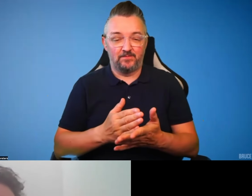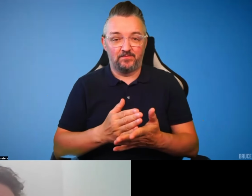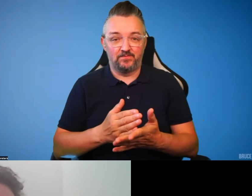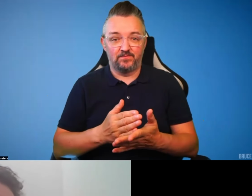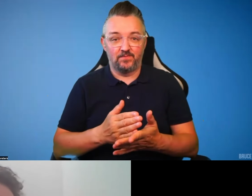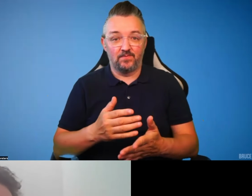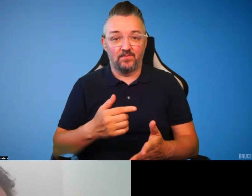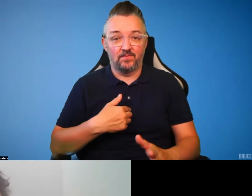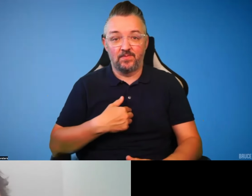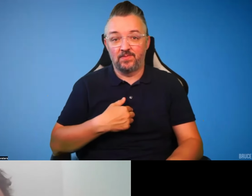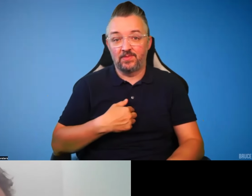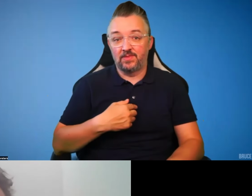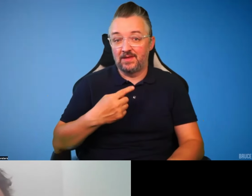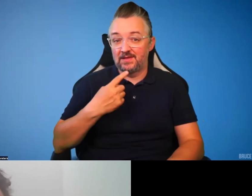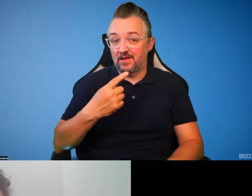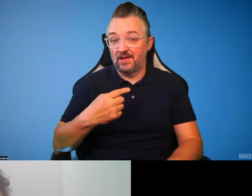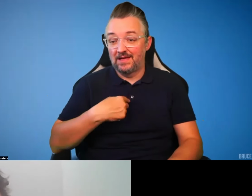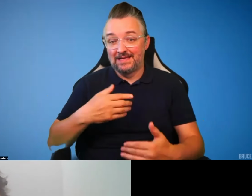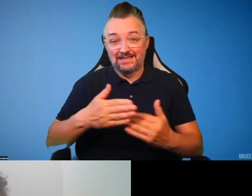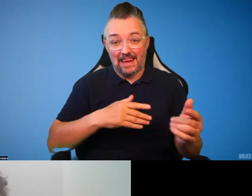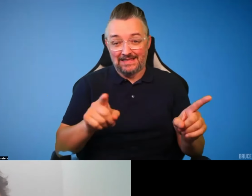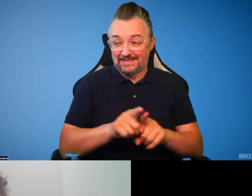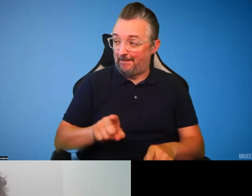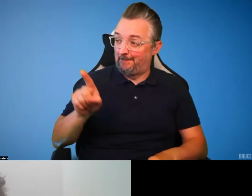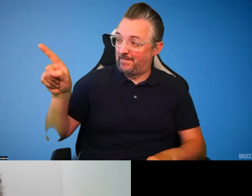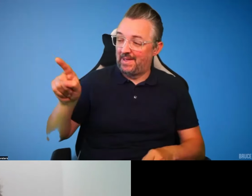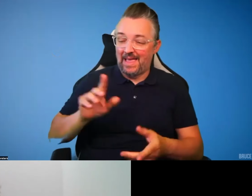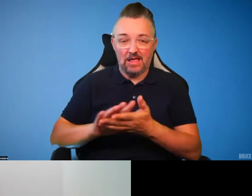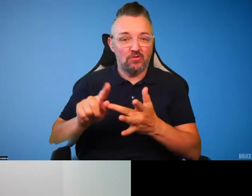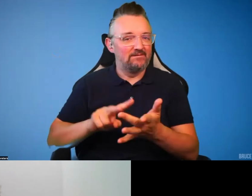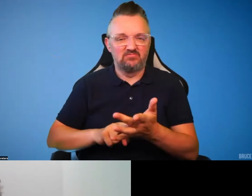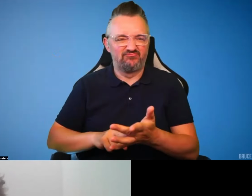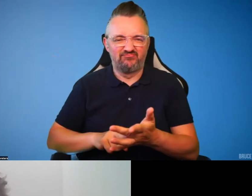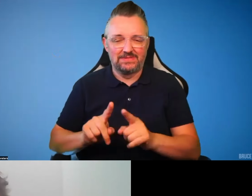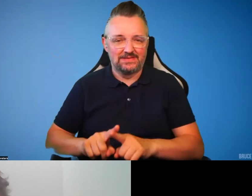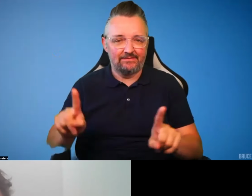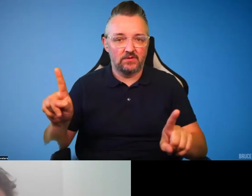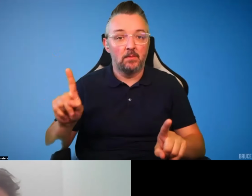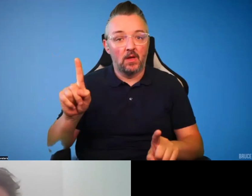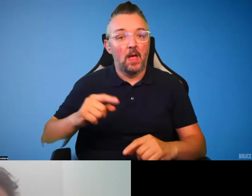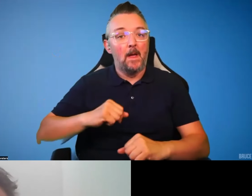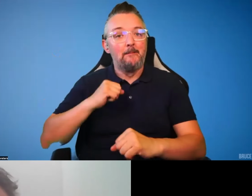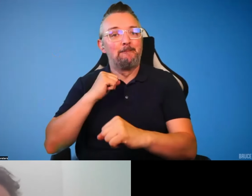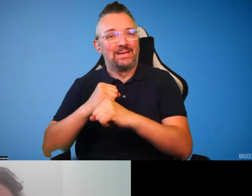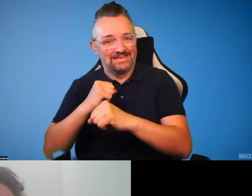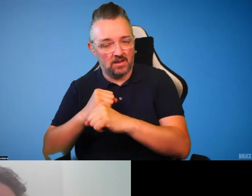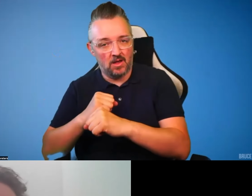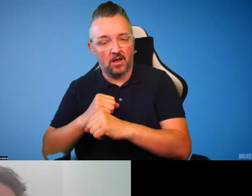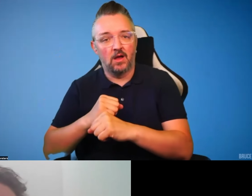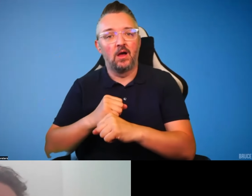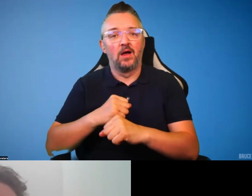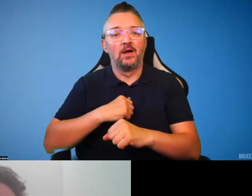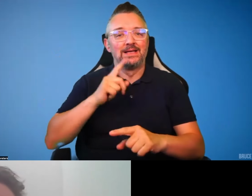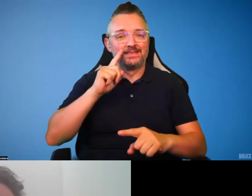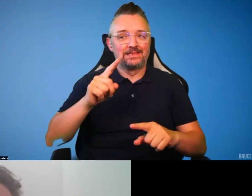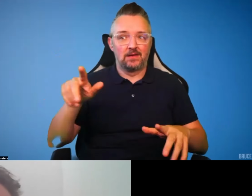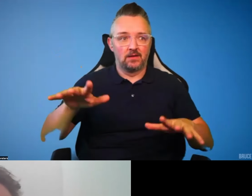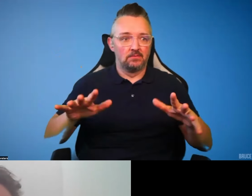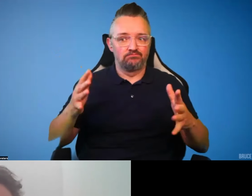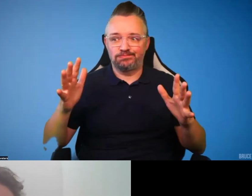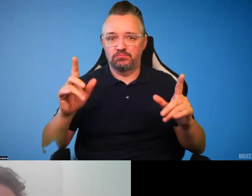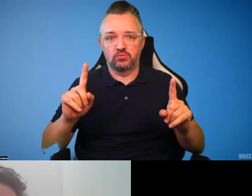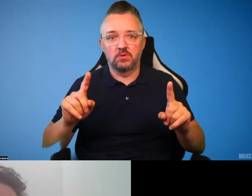would say we're dealing with on the same scale. But from the response and the media response, I can see the similarities. And just